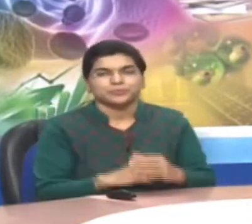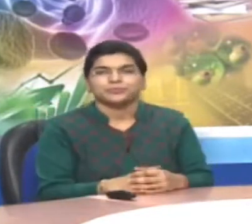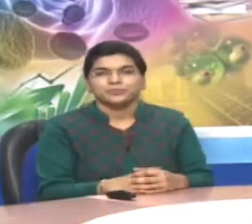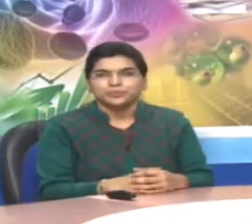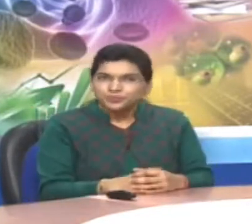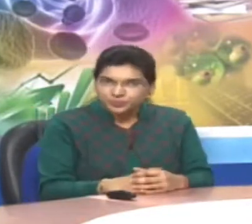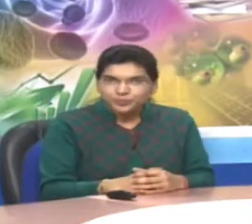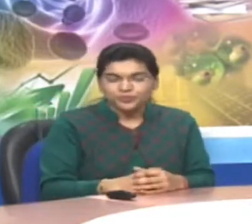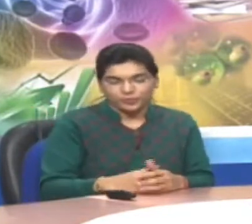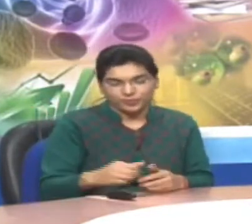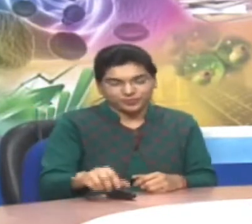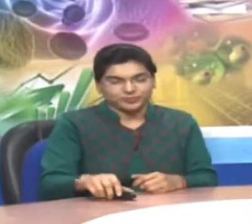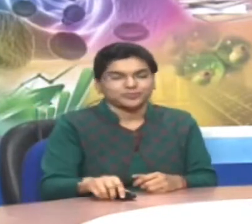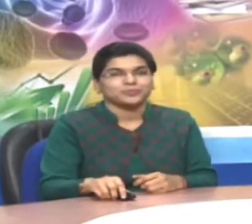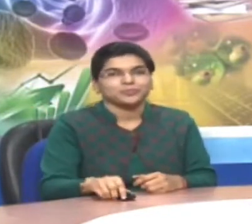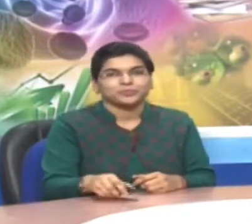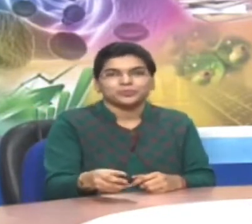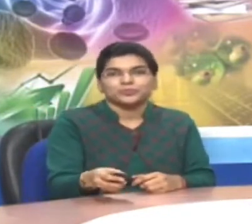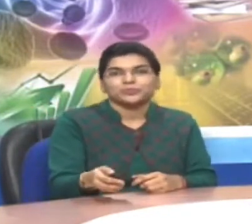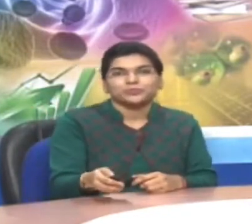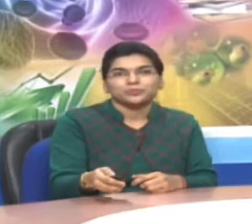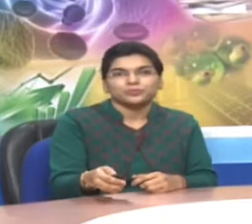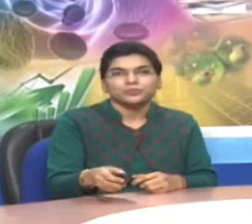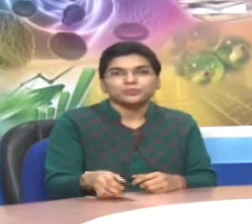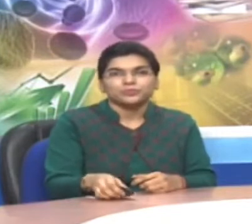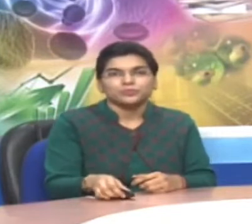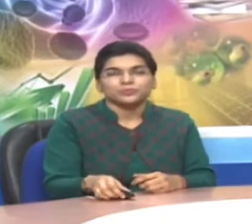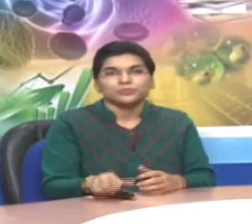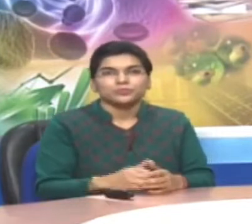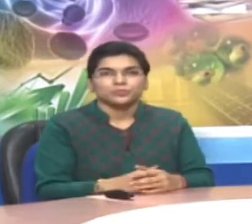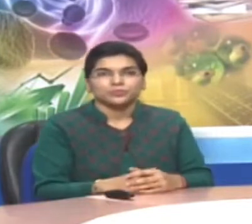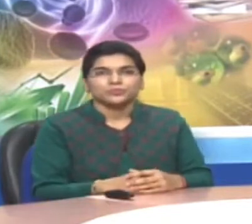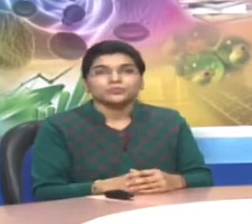rather upstage on the right. On the table, there's a telephone.